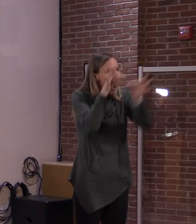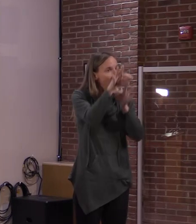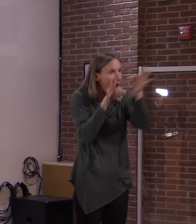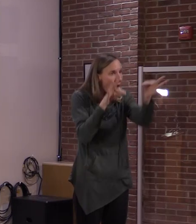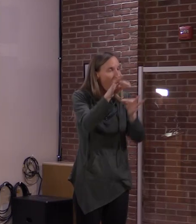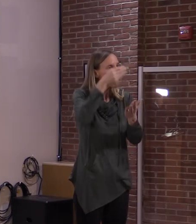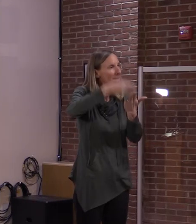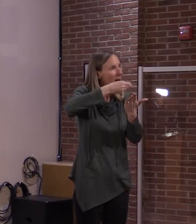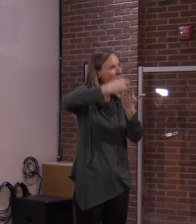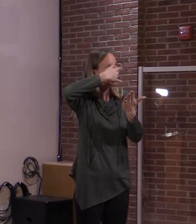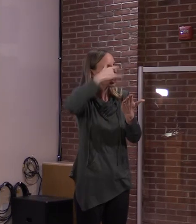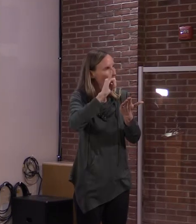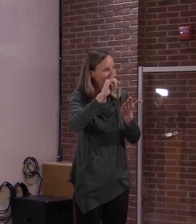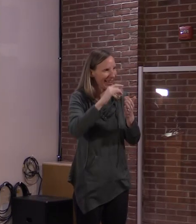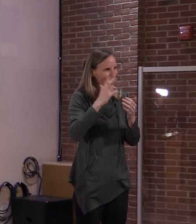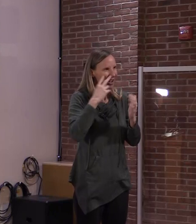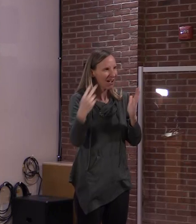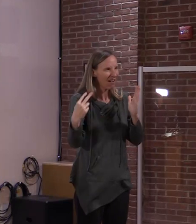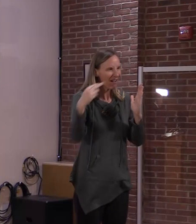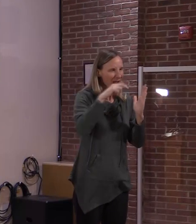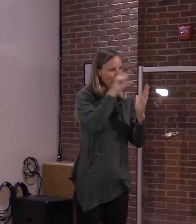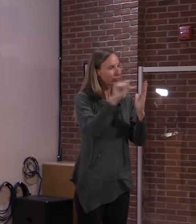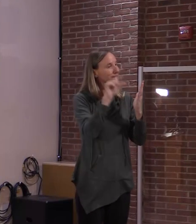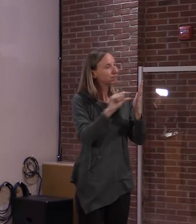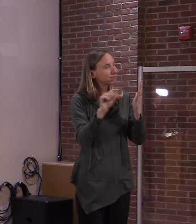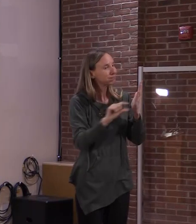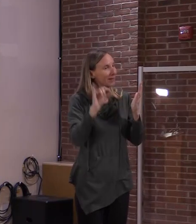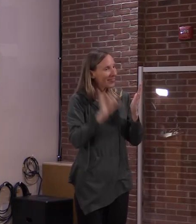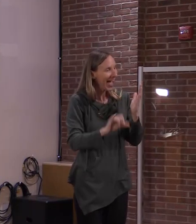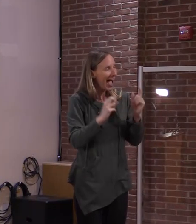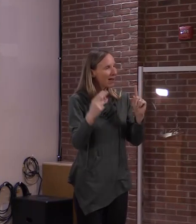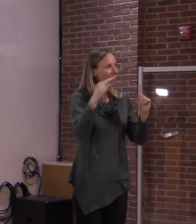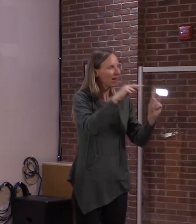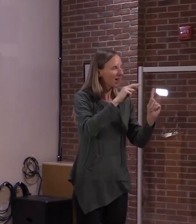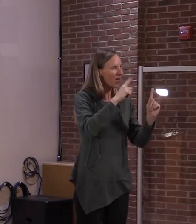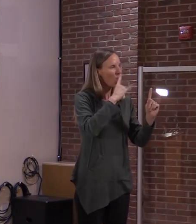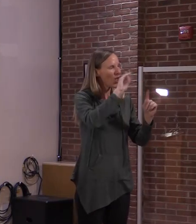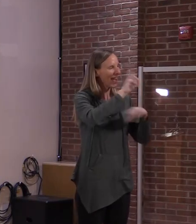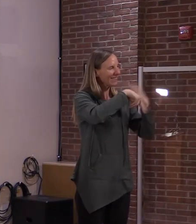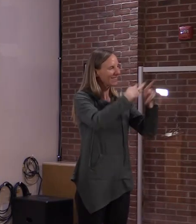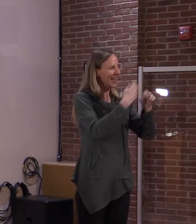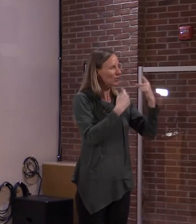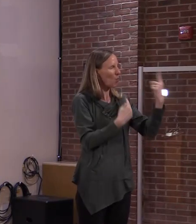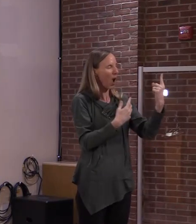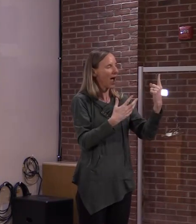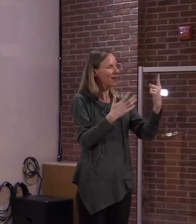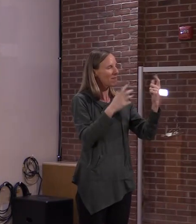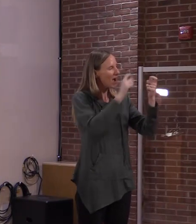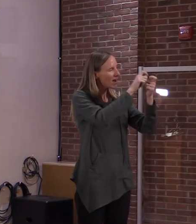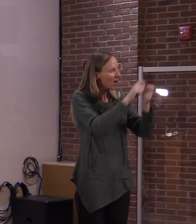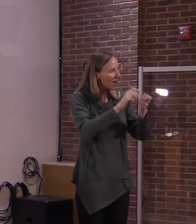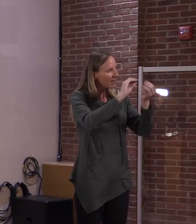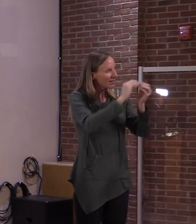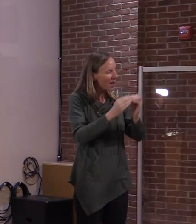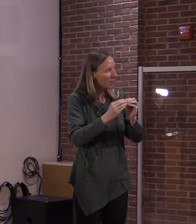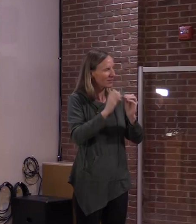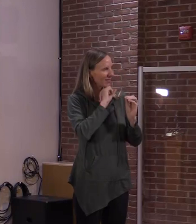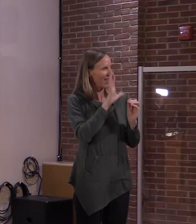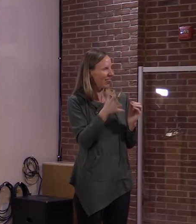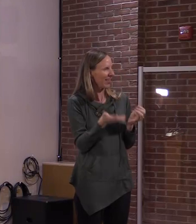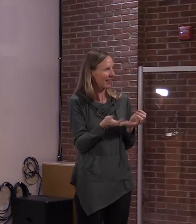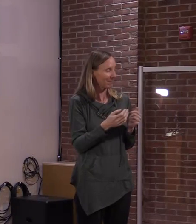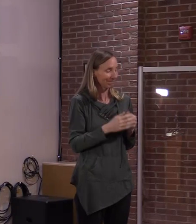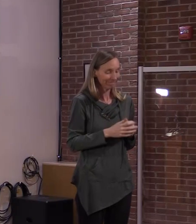in phase one and lacking granular detail about recipients or geographic distribution. Yeah, that was one of